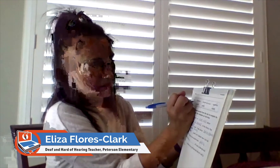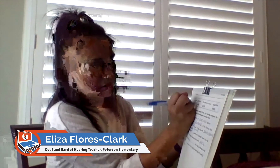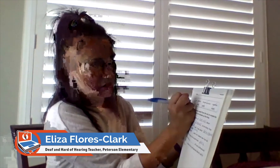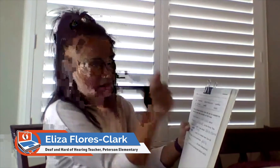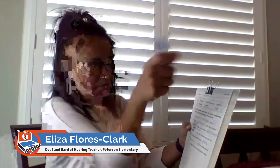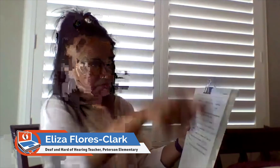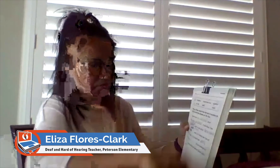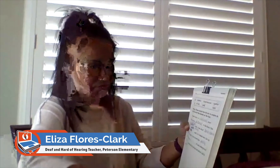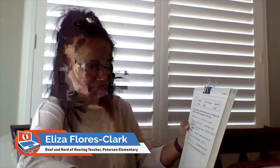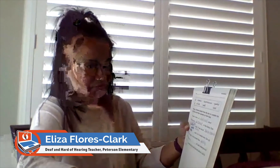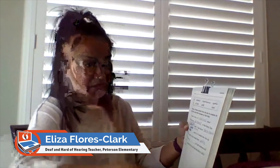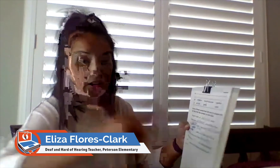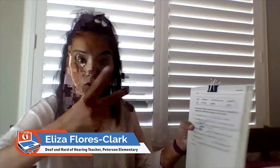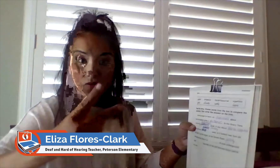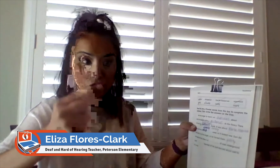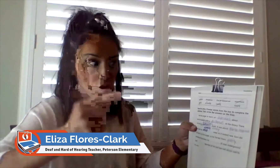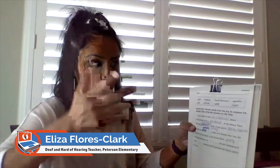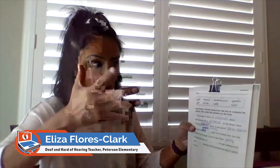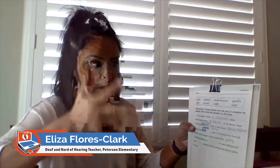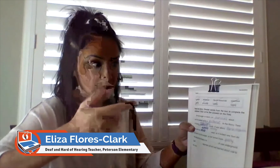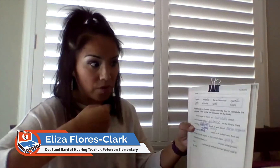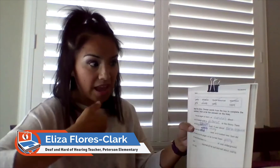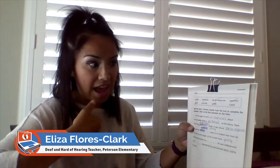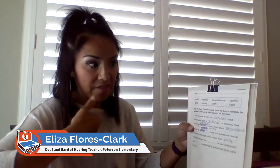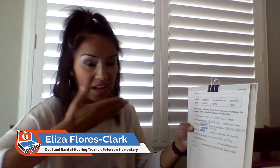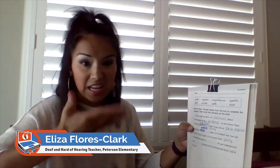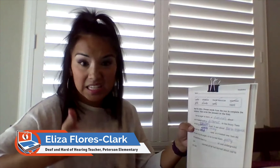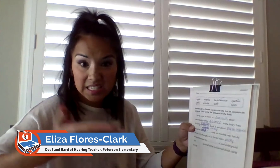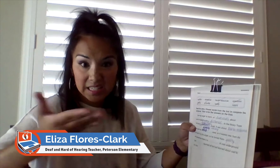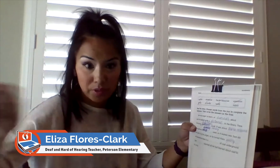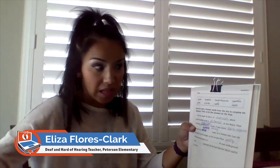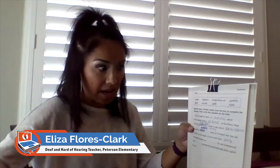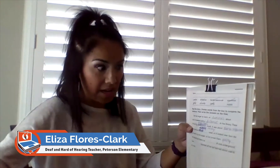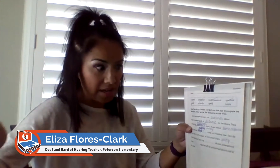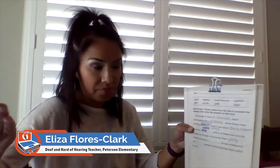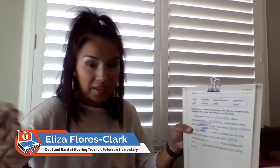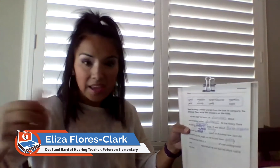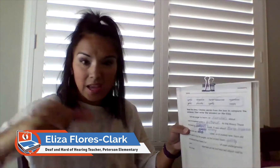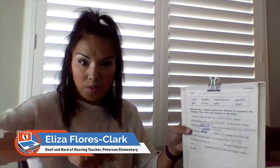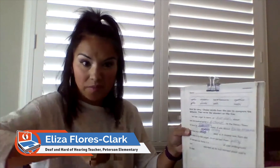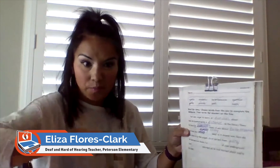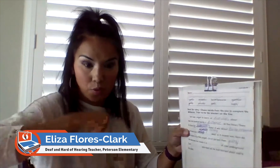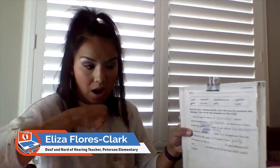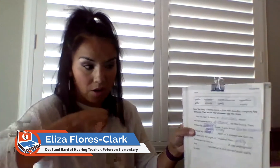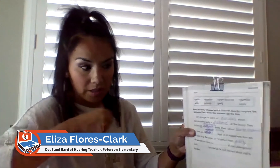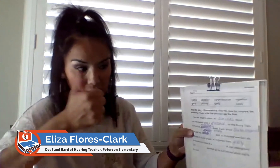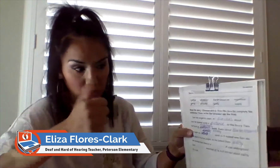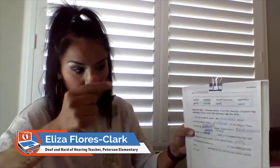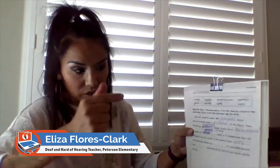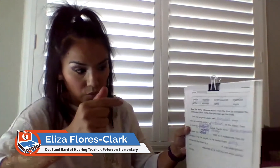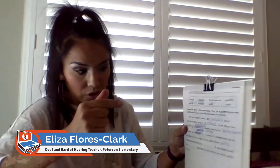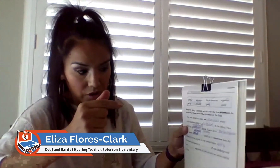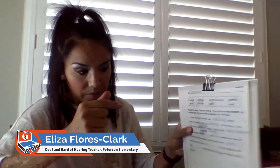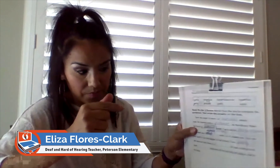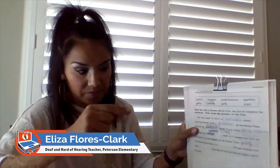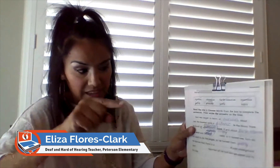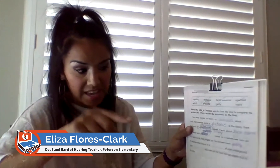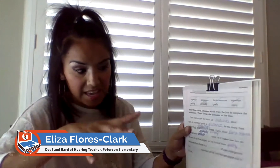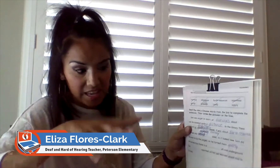gently. So we have two words left. We have supply and we have proudly. So which word? He